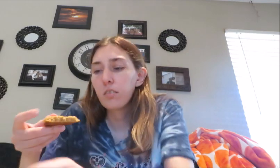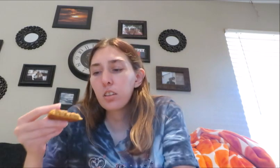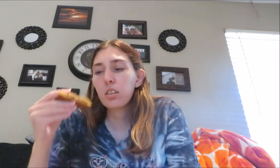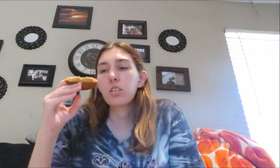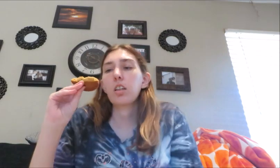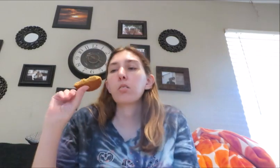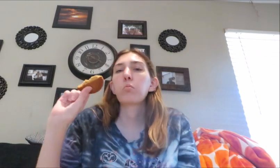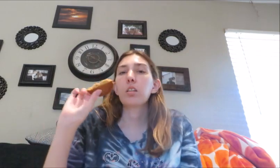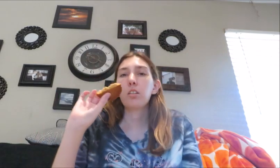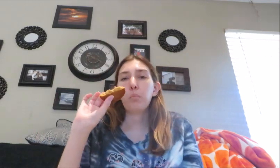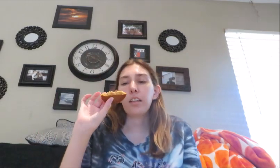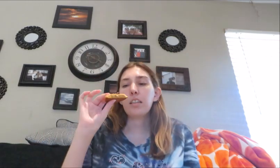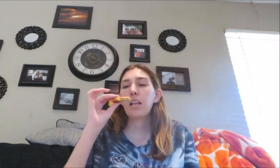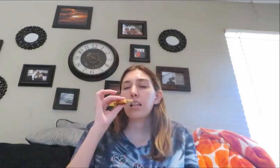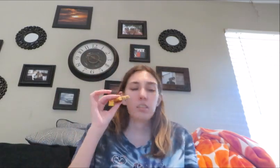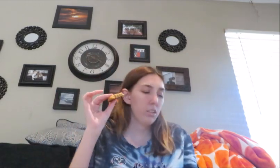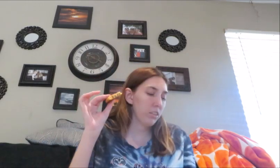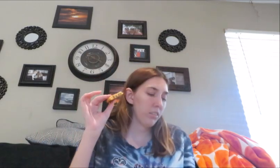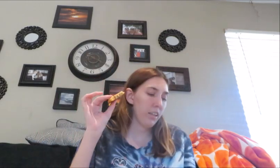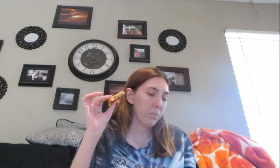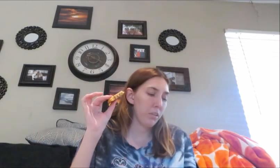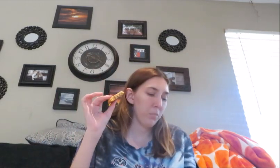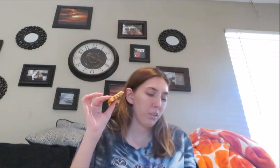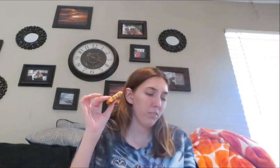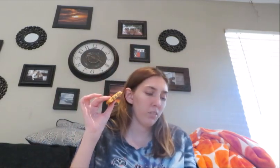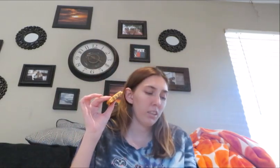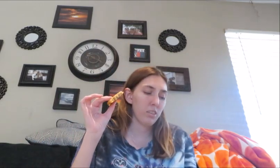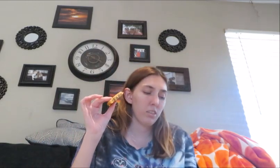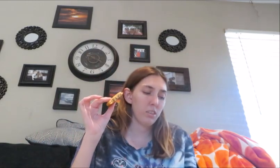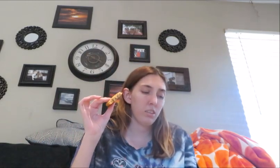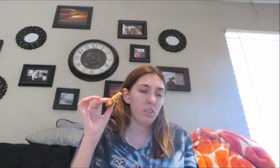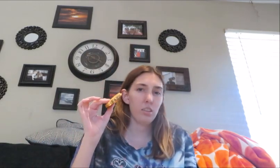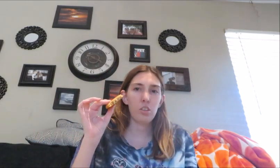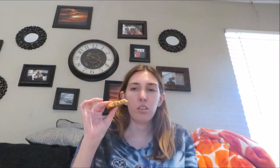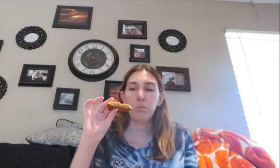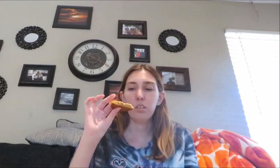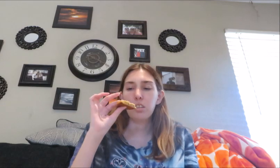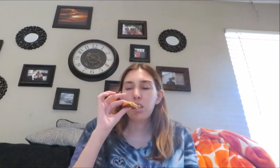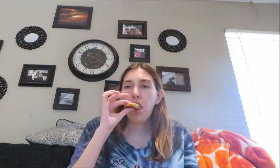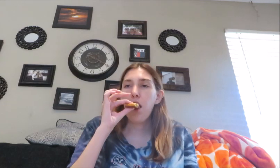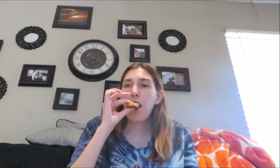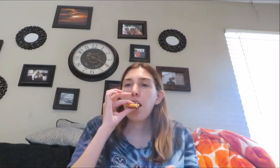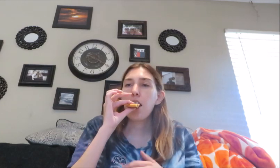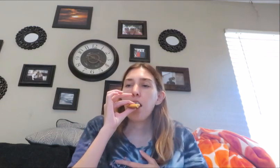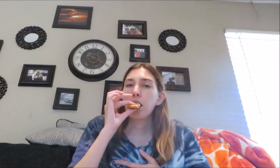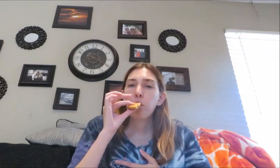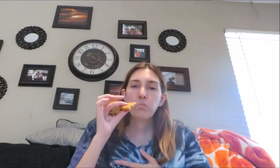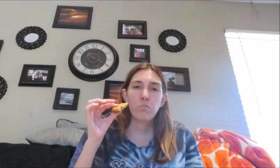First I'm gonna try one little bite, because I don't think I've had peanut butter. I've only had the chocolate ones.